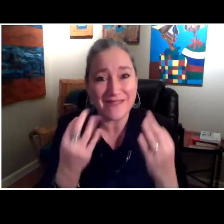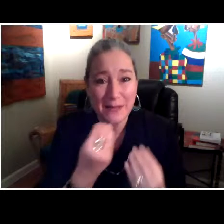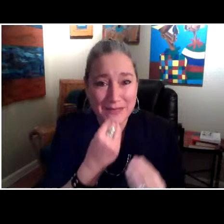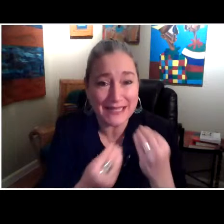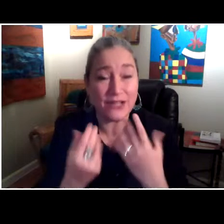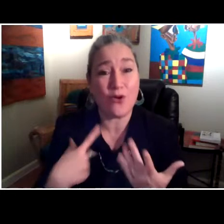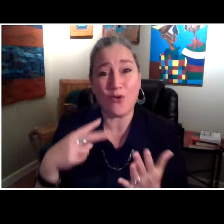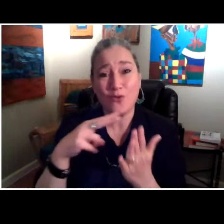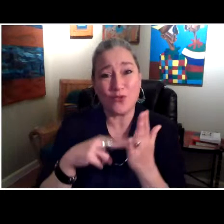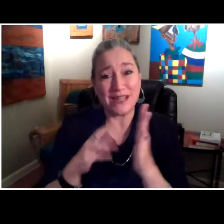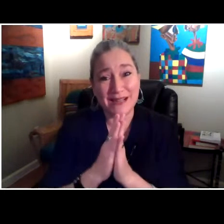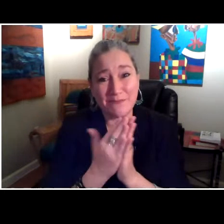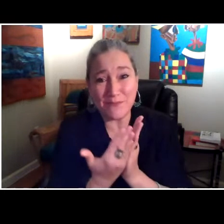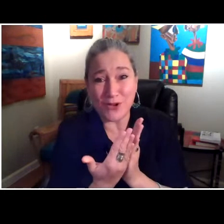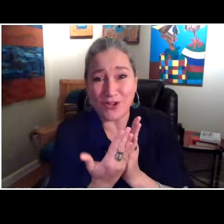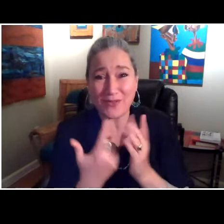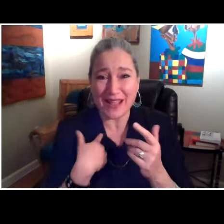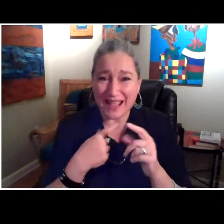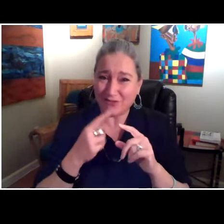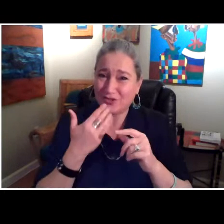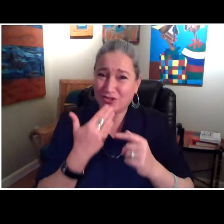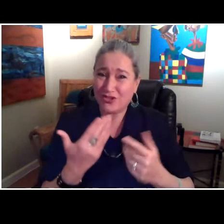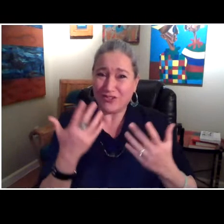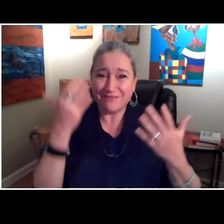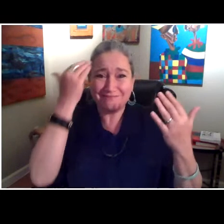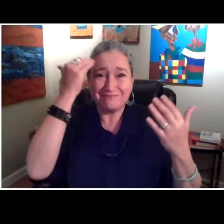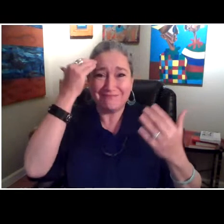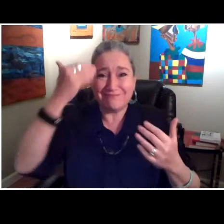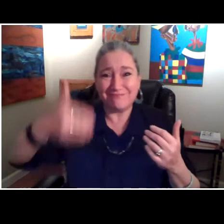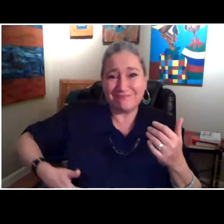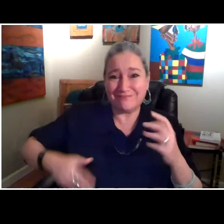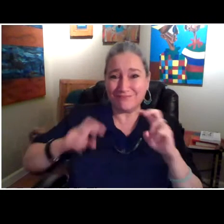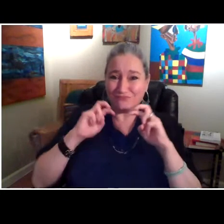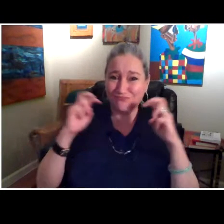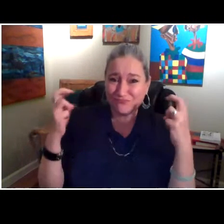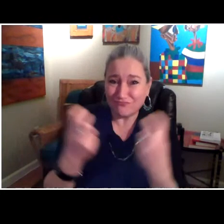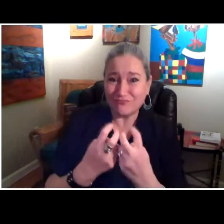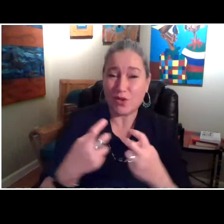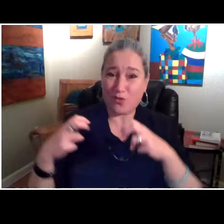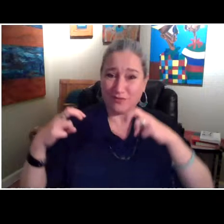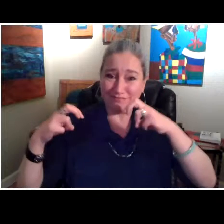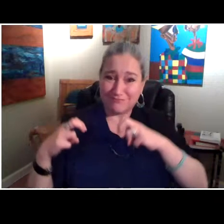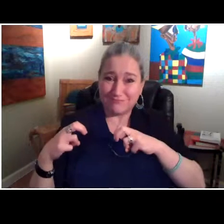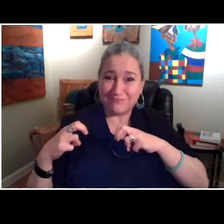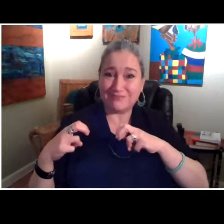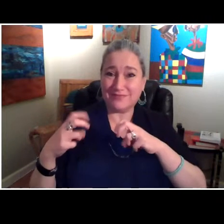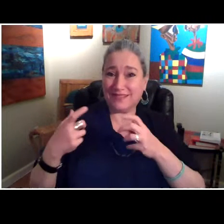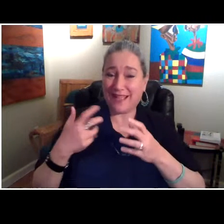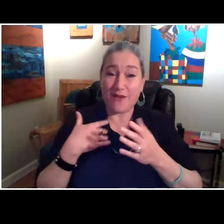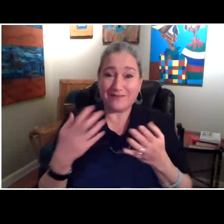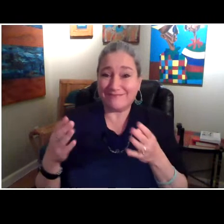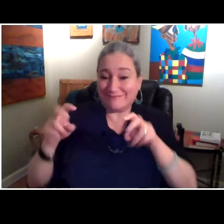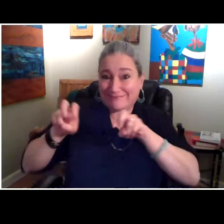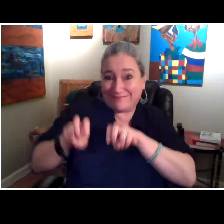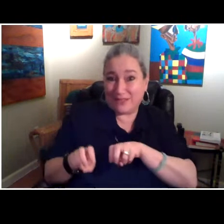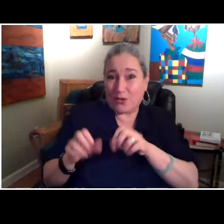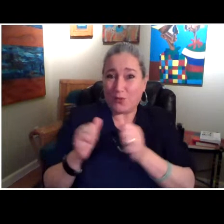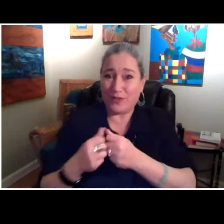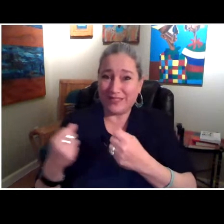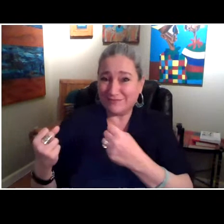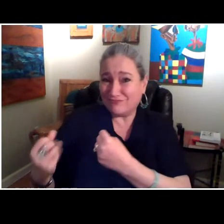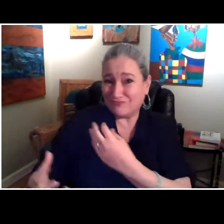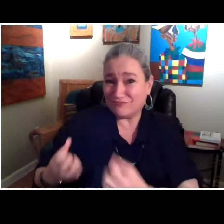For example, in our families, we know that experience of sitting around the dinner table or reading a book together.